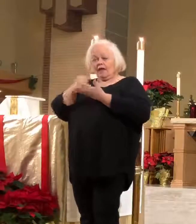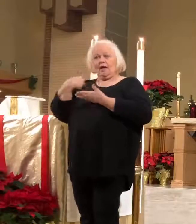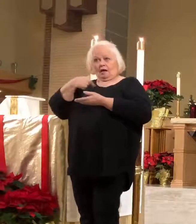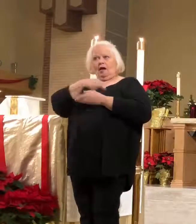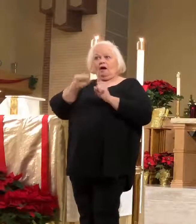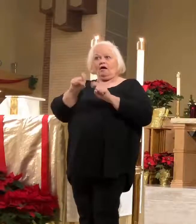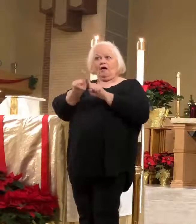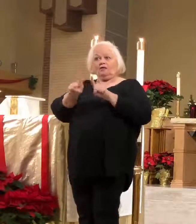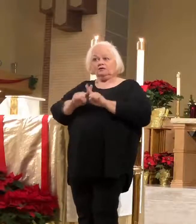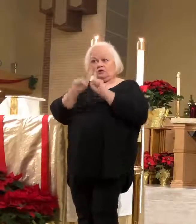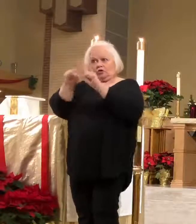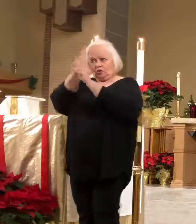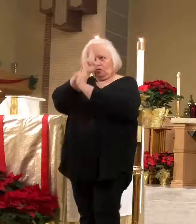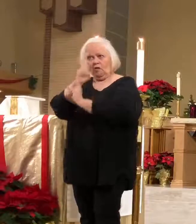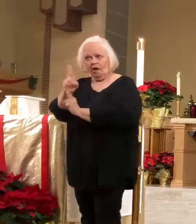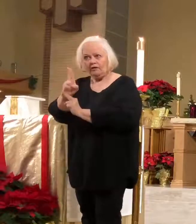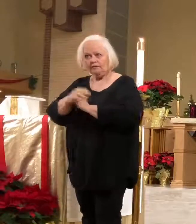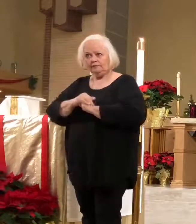go and do him homage."